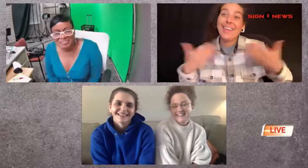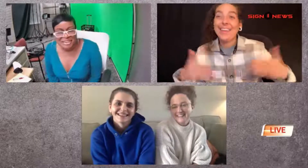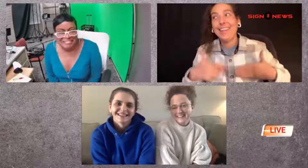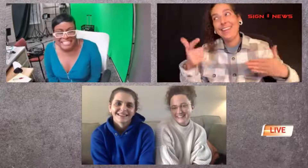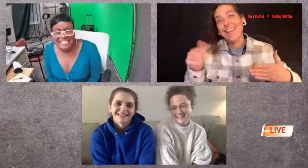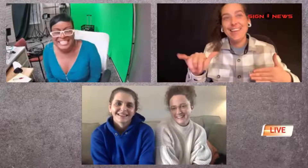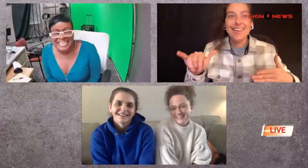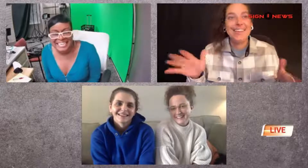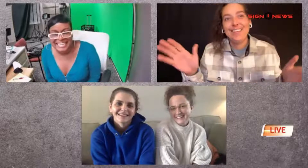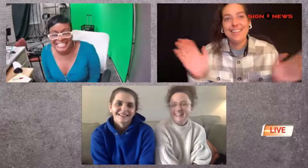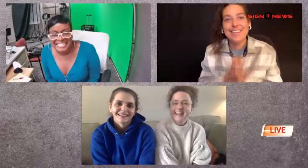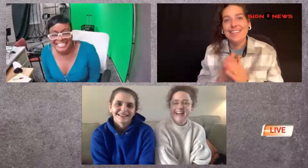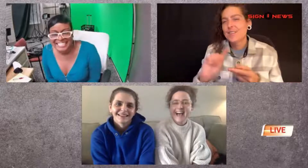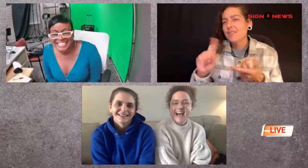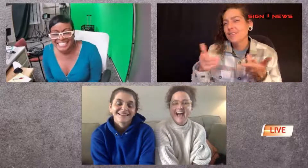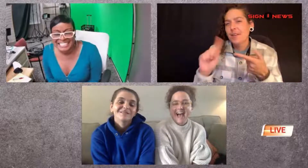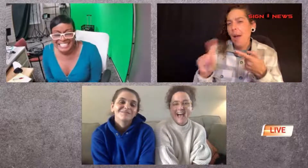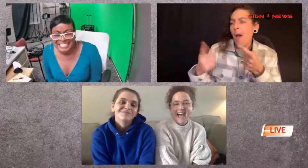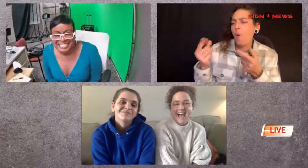So Mary and Gay,